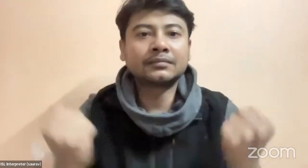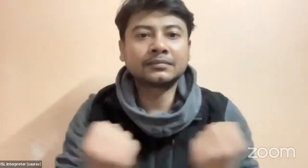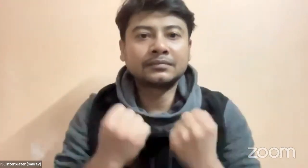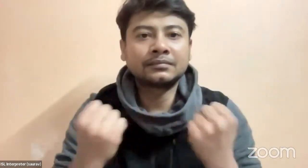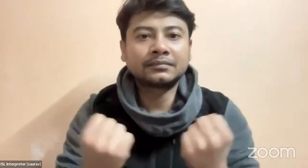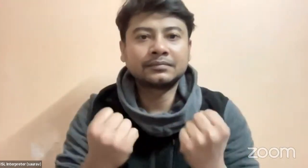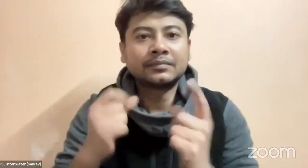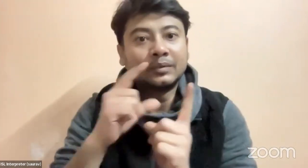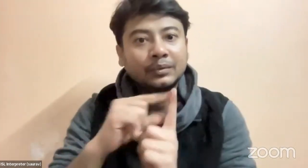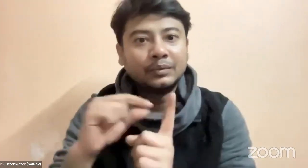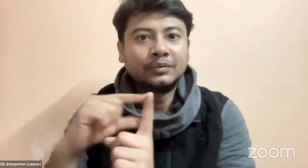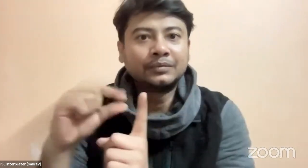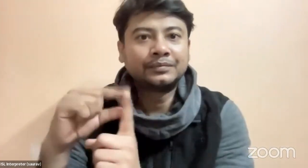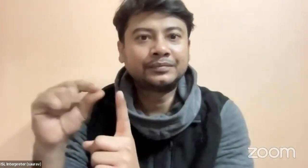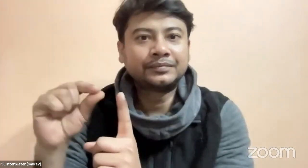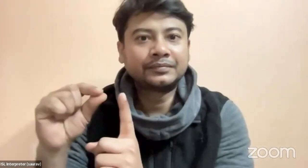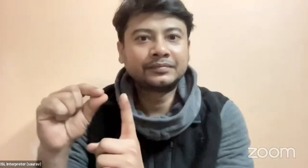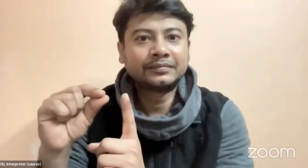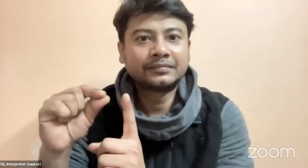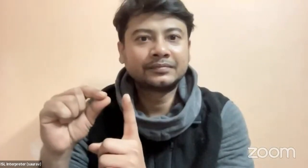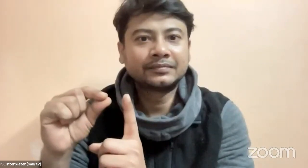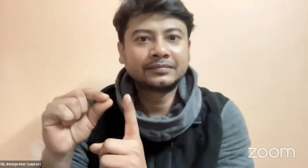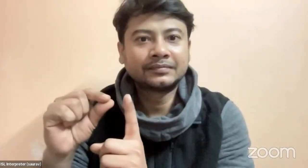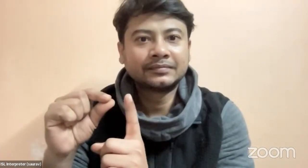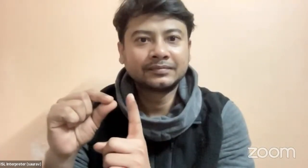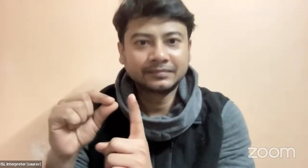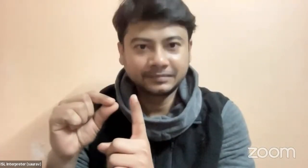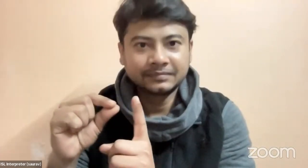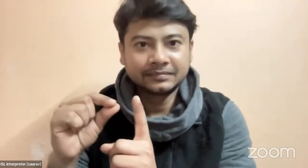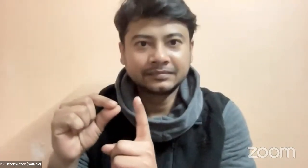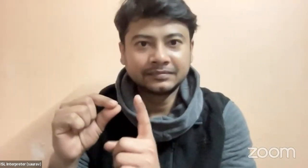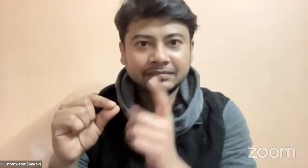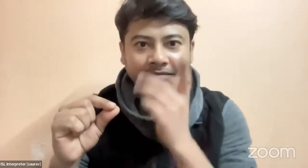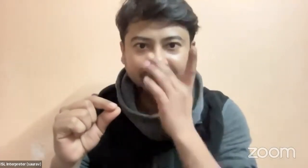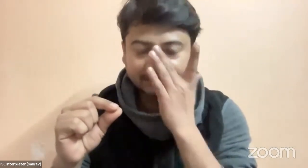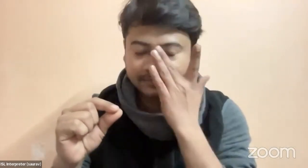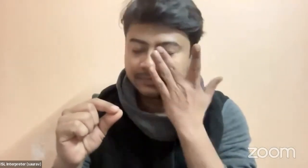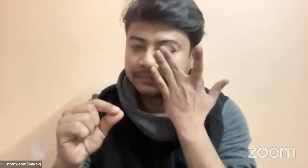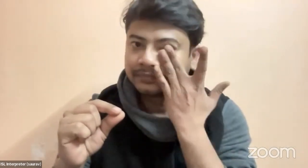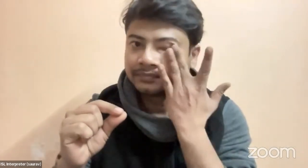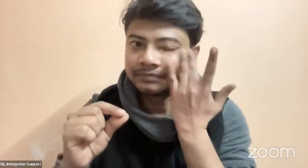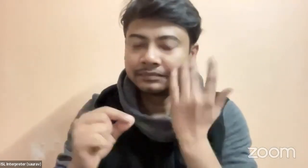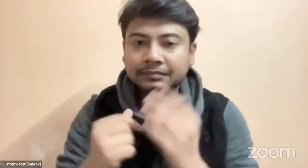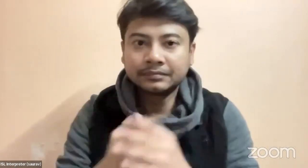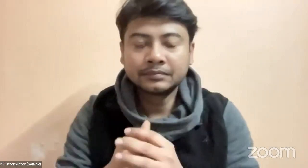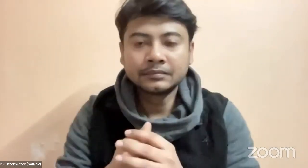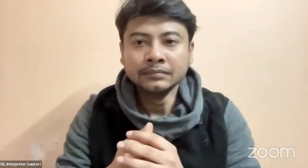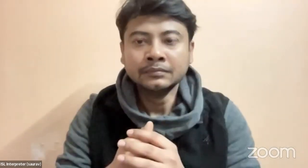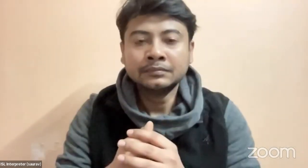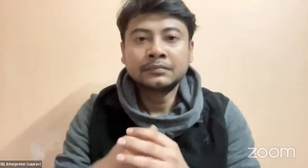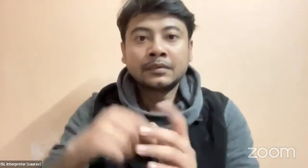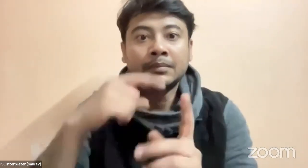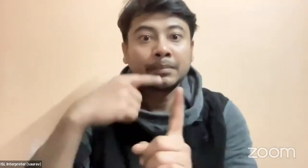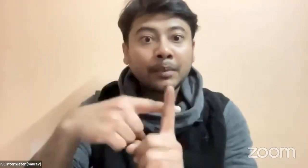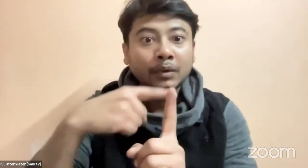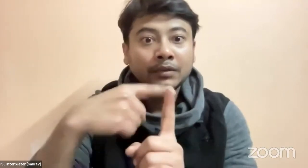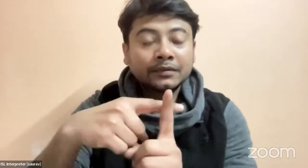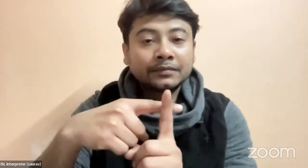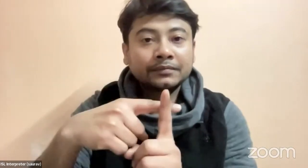So that particular conduct which creates auspiciousness, that is called as